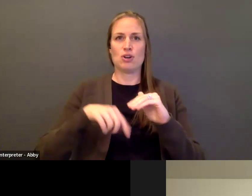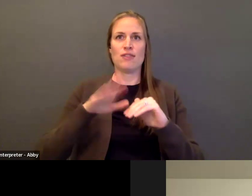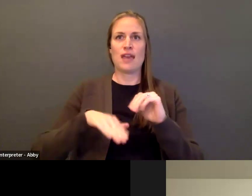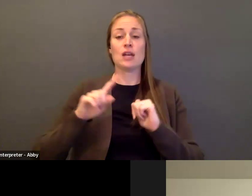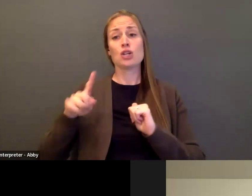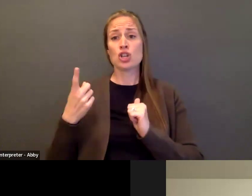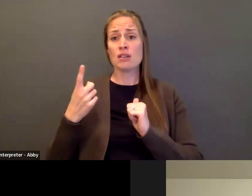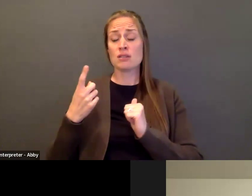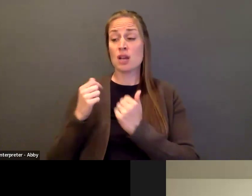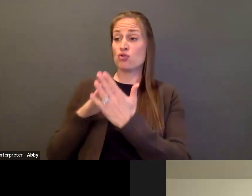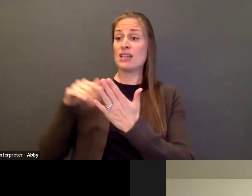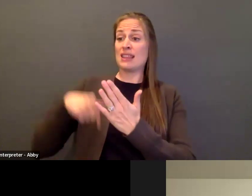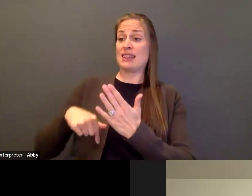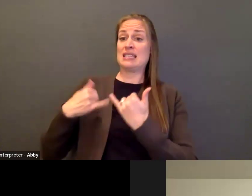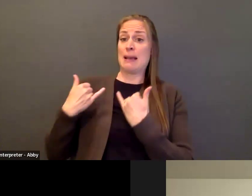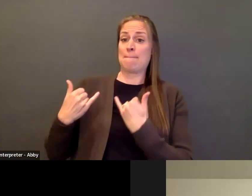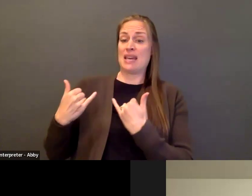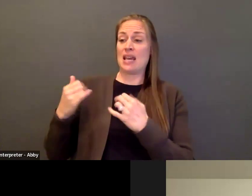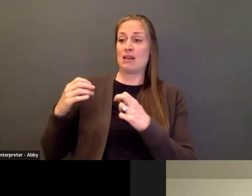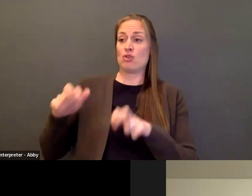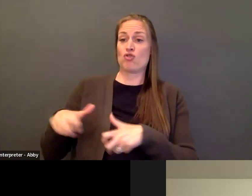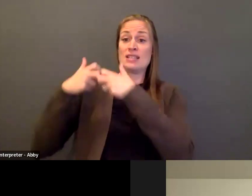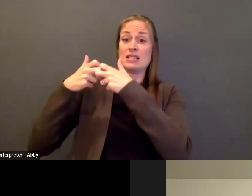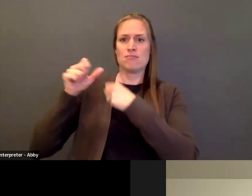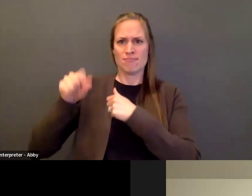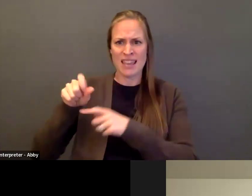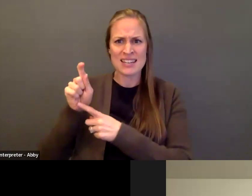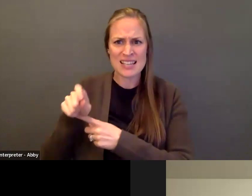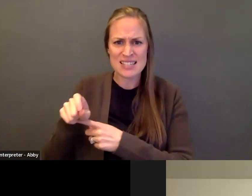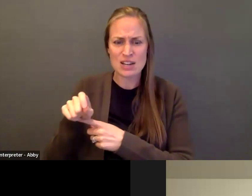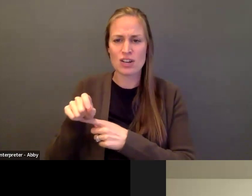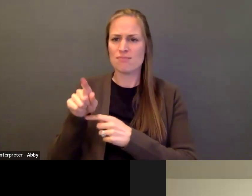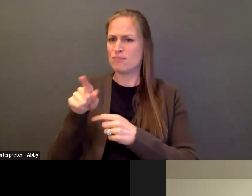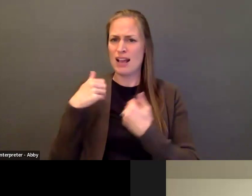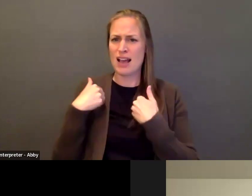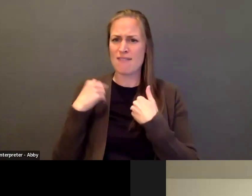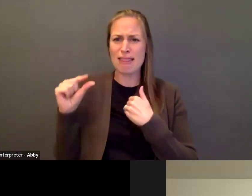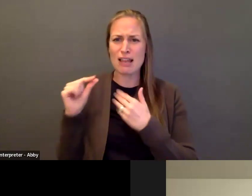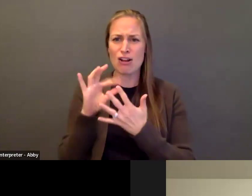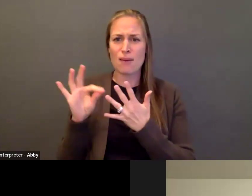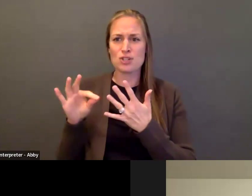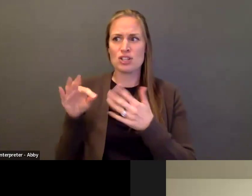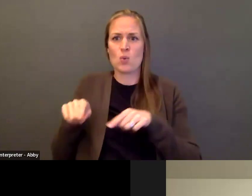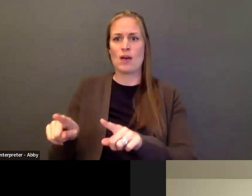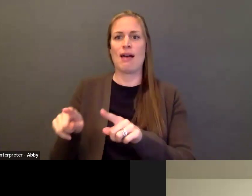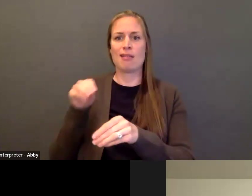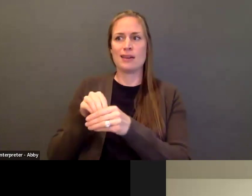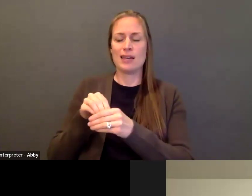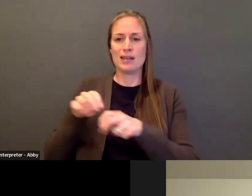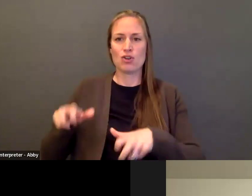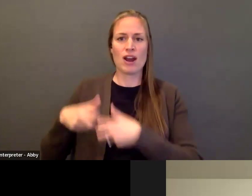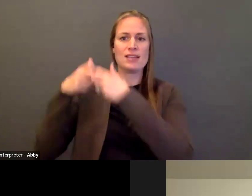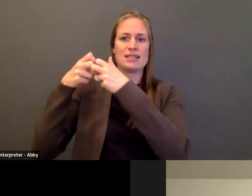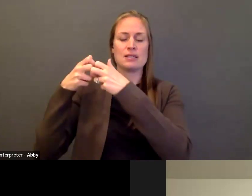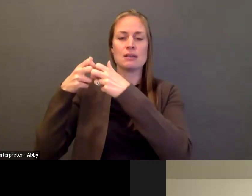which is a great thing, but you have very little options when you're in crisis. You have a lot more options if we go, before and after with